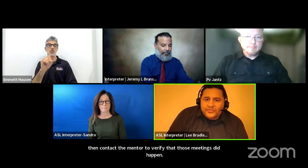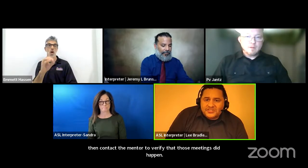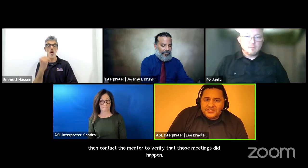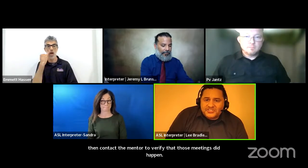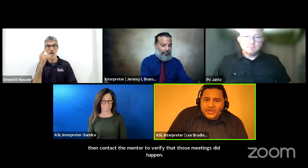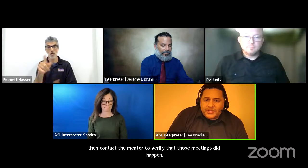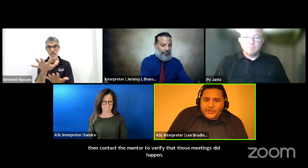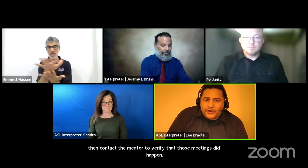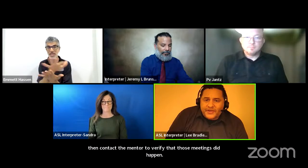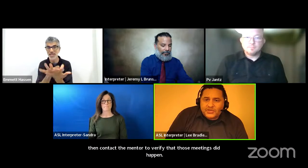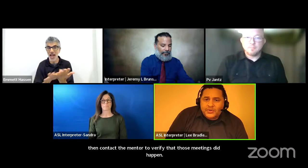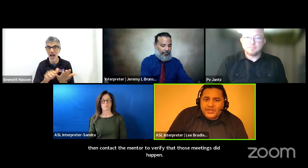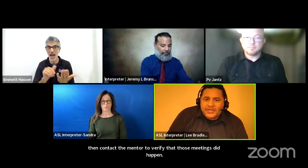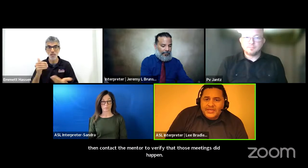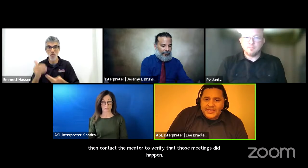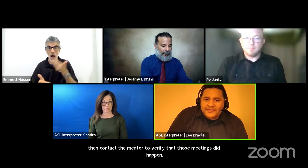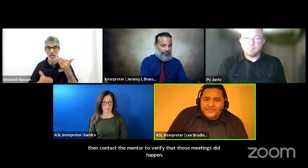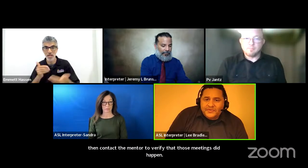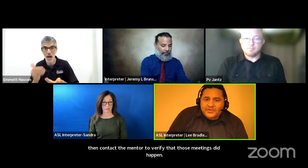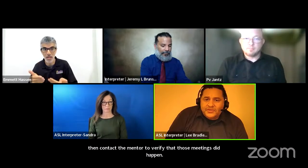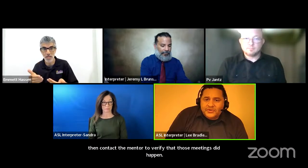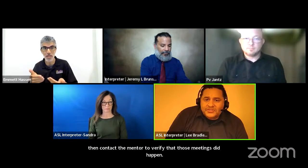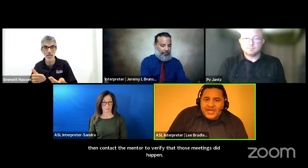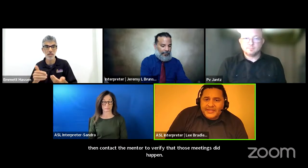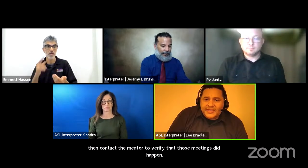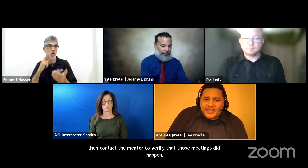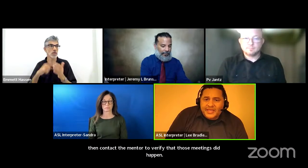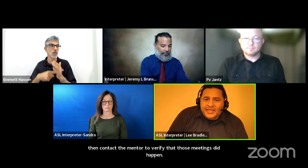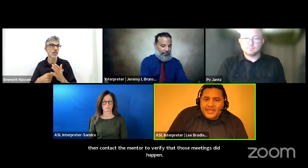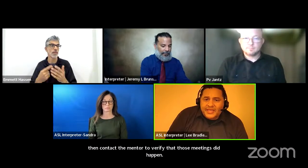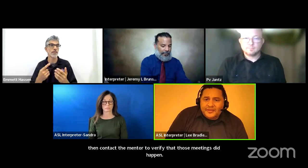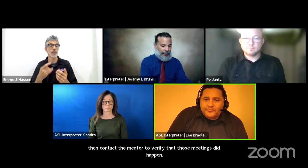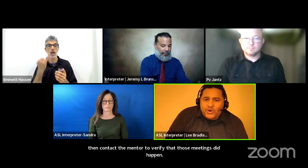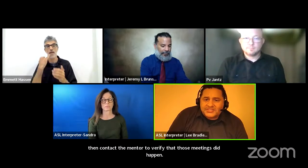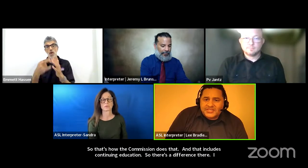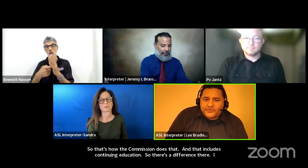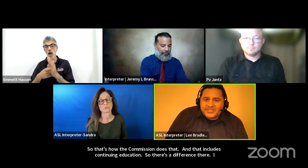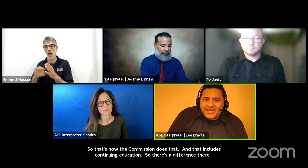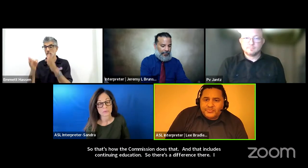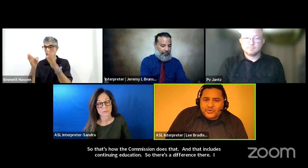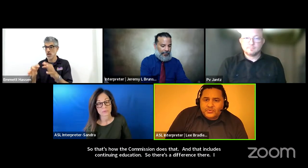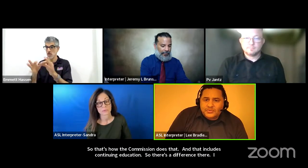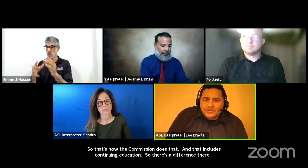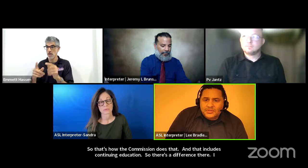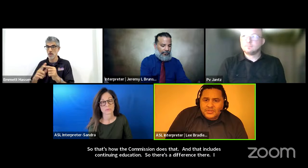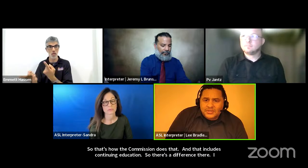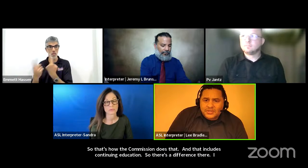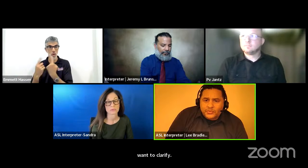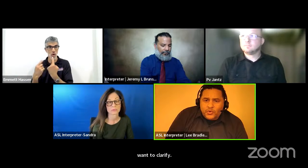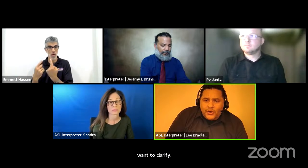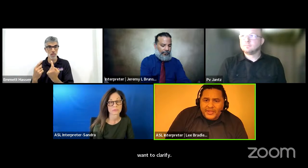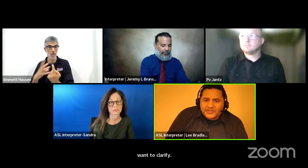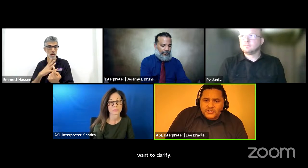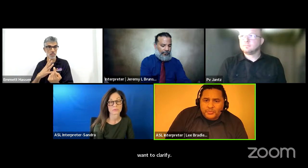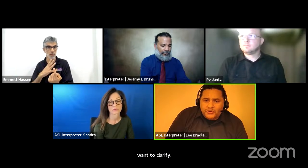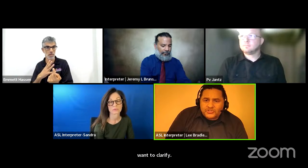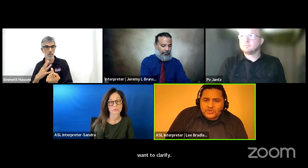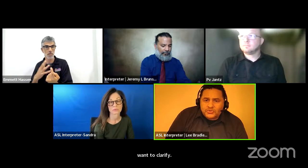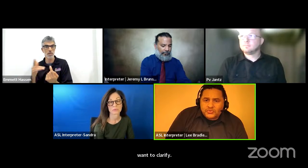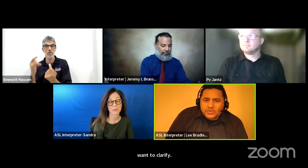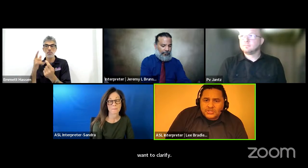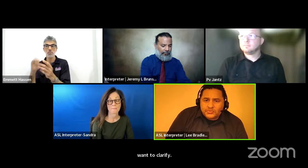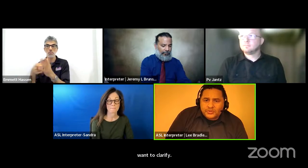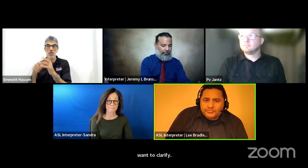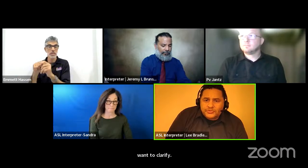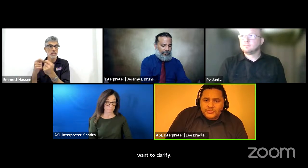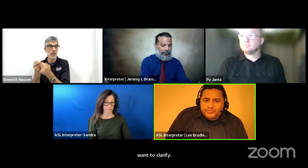So there's a difference there. I want to clarify. So if you're designing a process, for example, requiring an interpreter